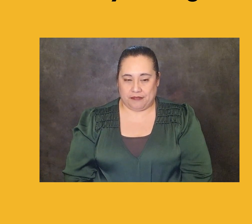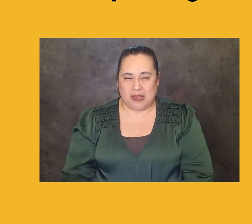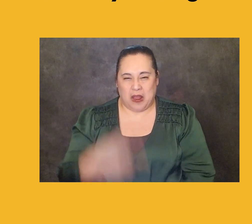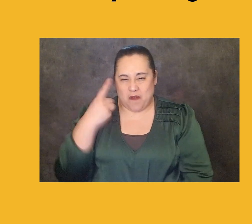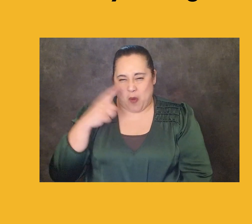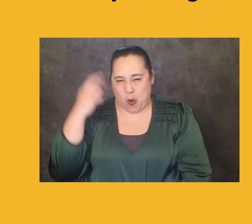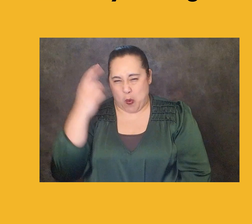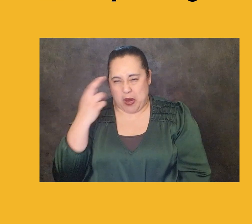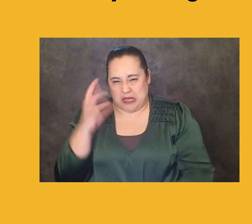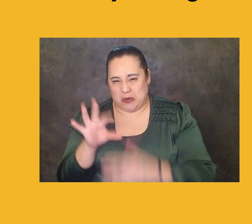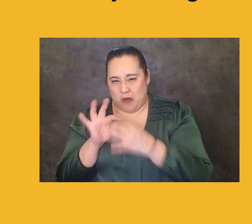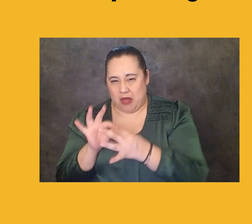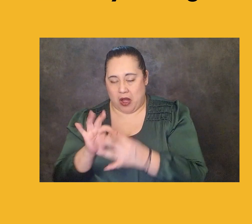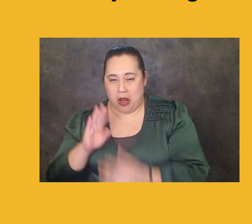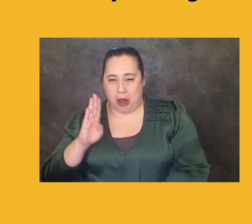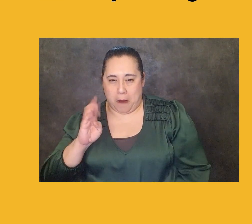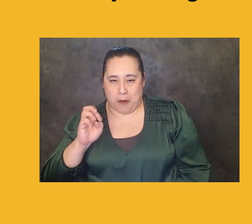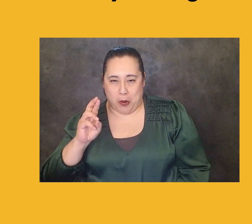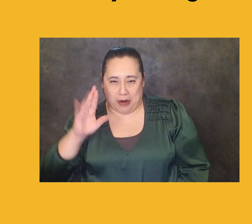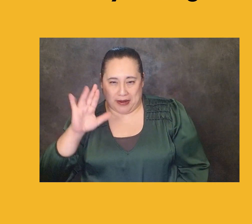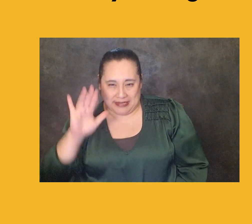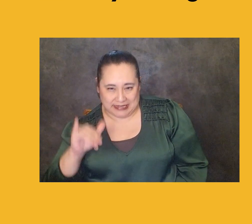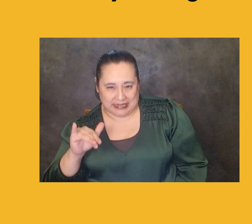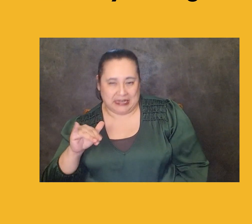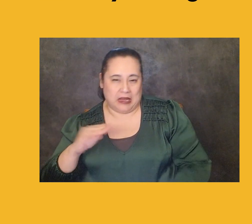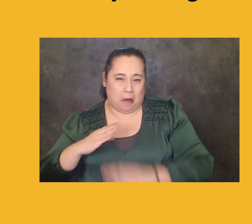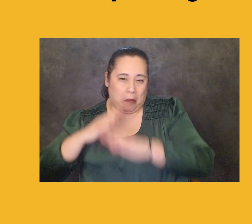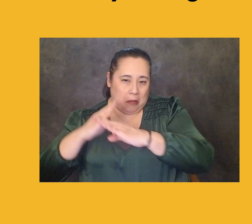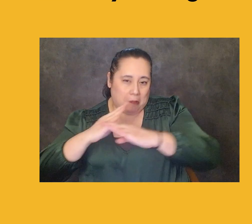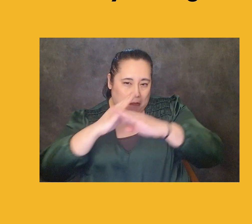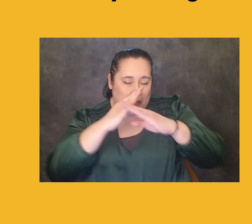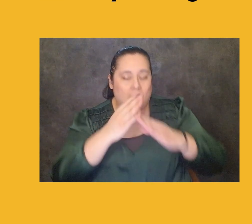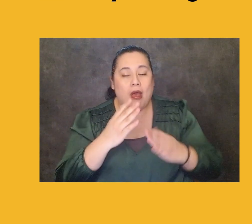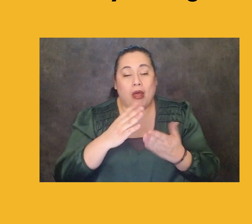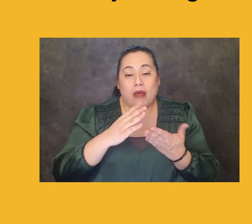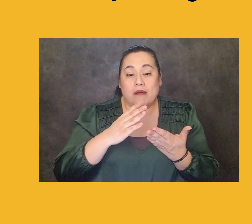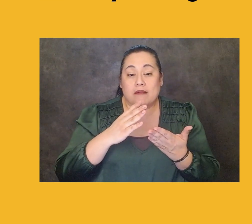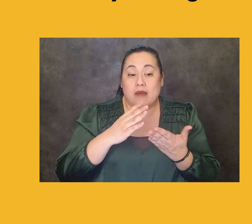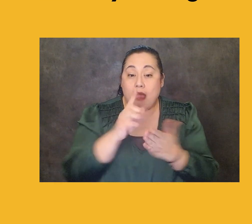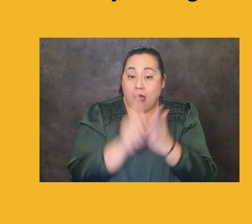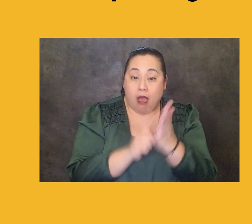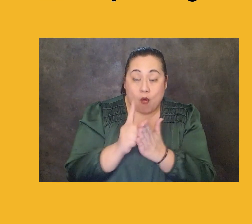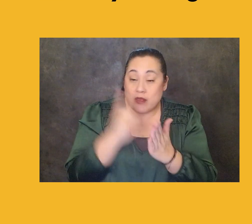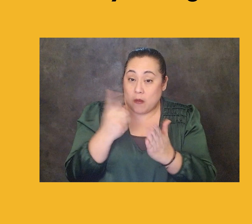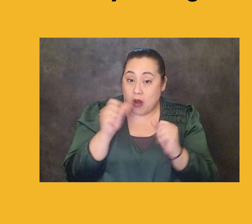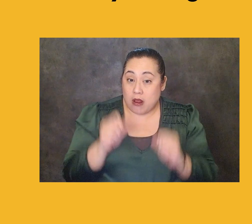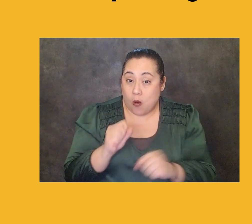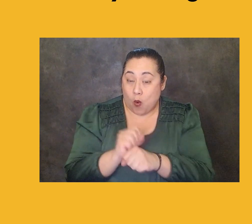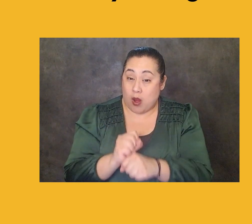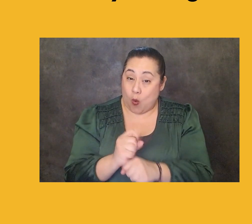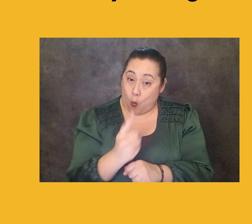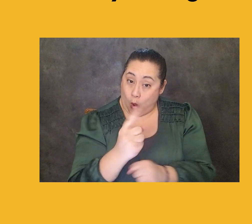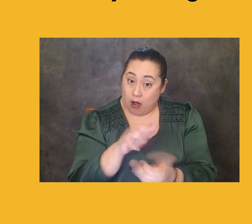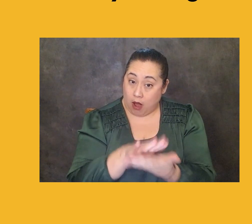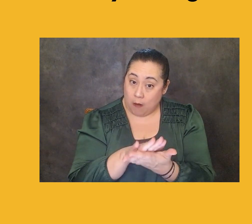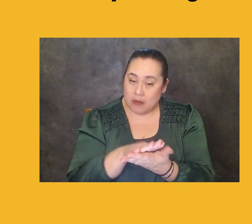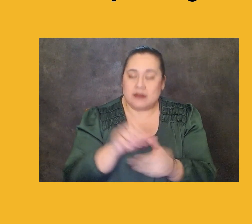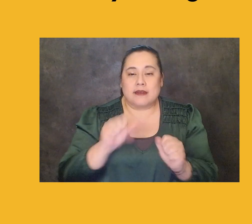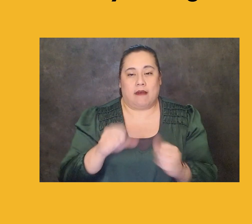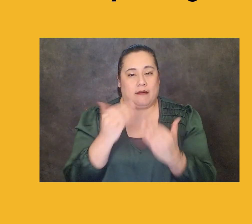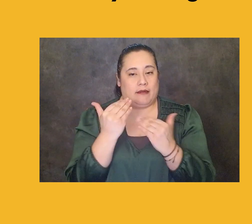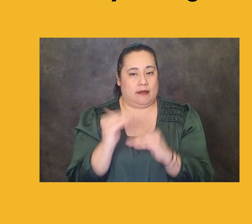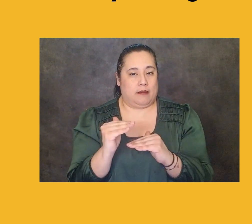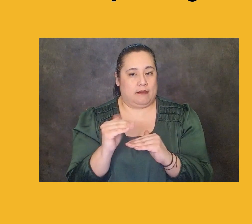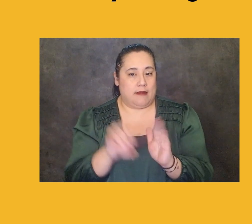For reasons related to bureaucracy, the hours that an interpreter could work at one campus